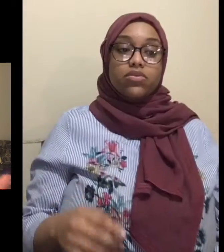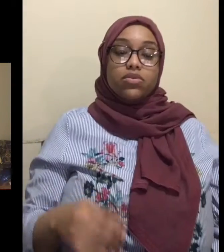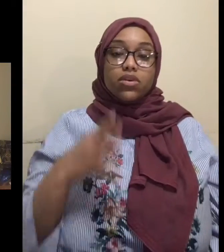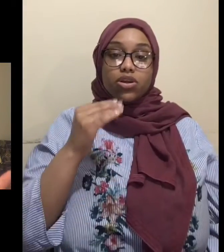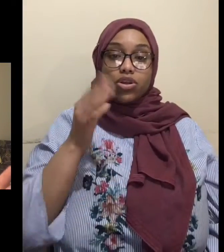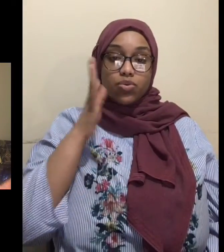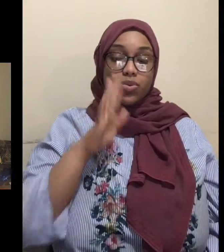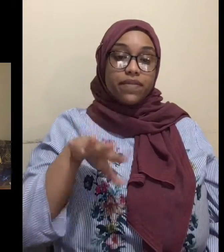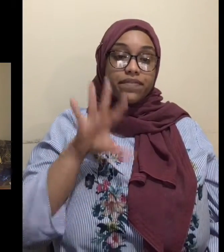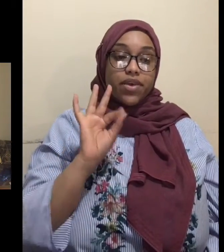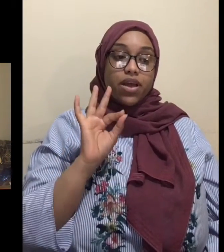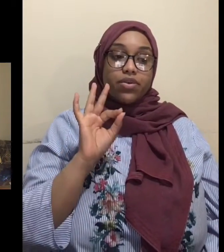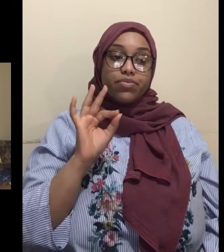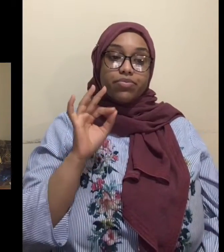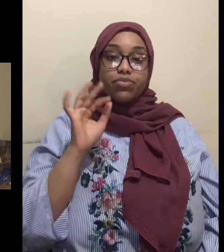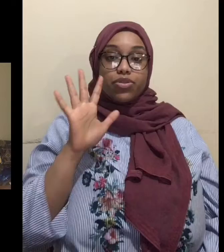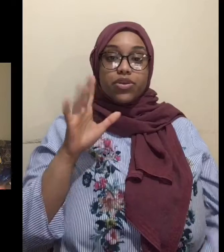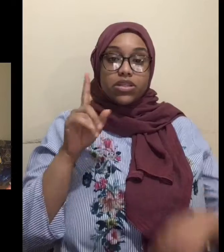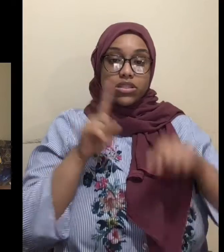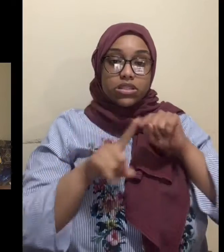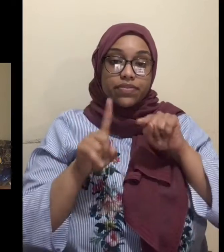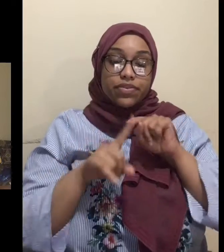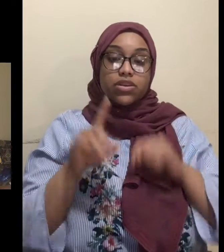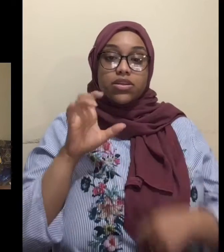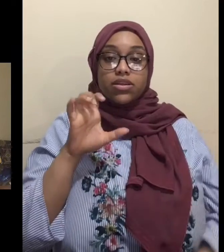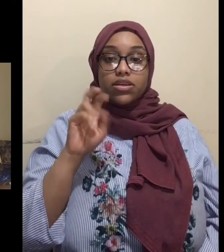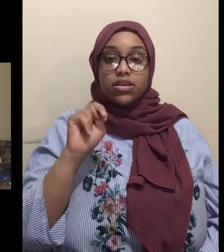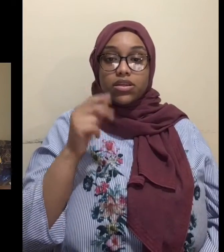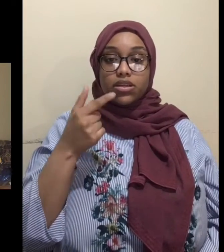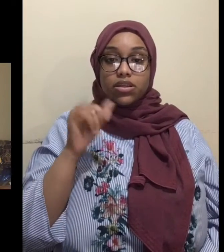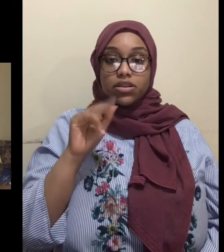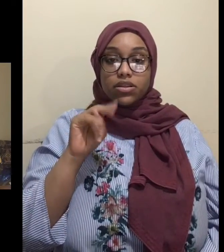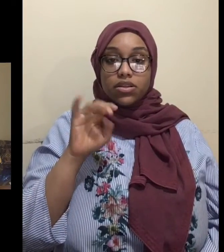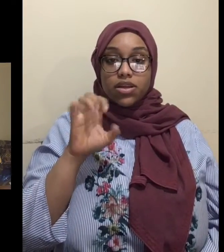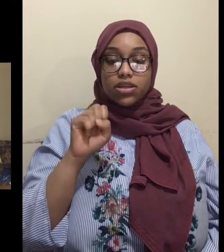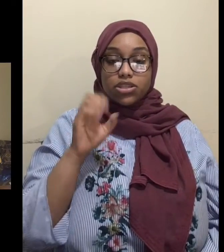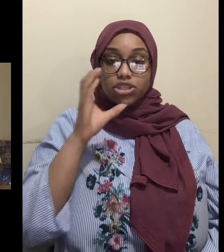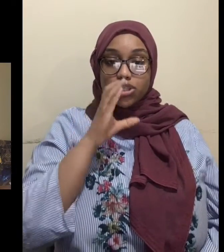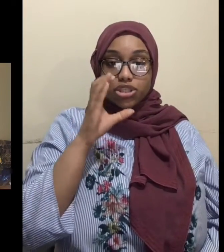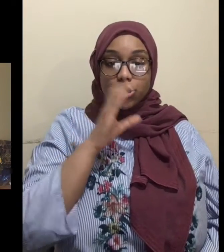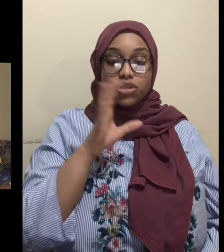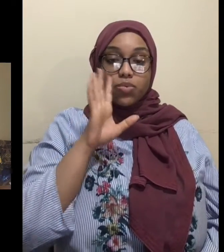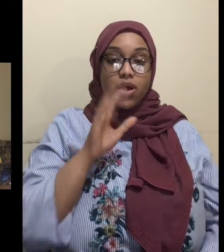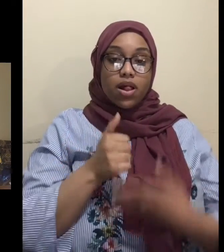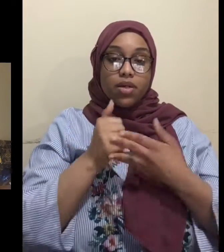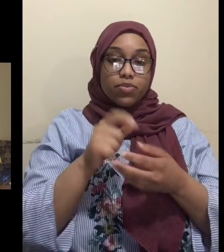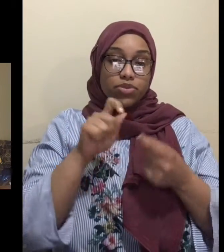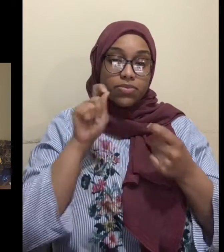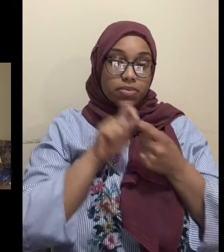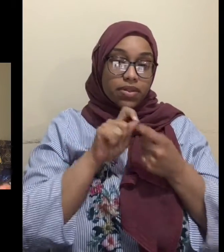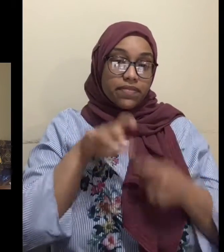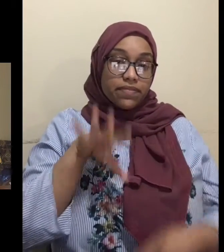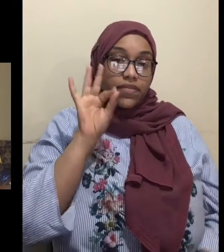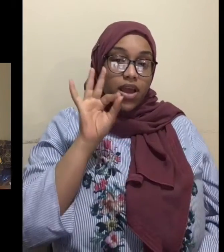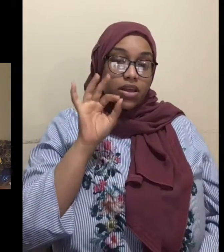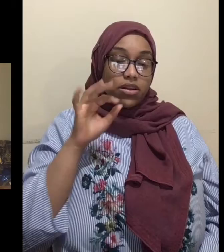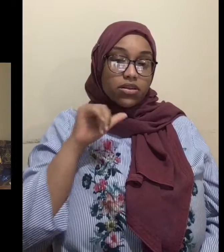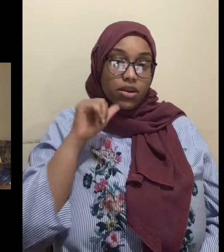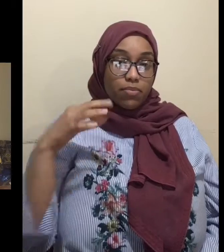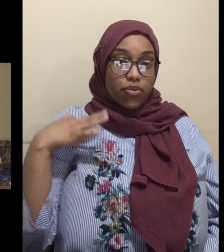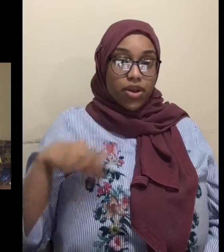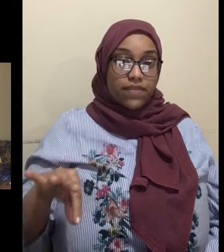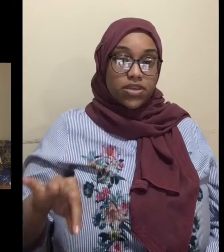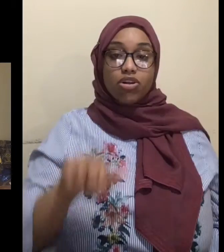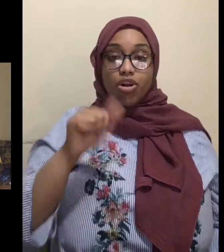specifically nonprofits. The other resources include a step-by-step guide